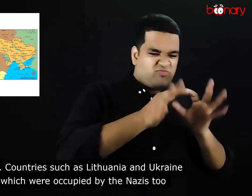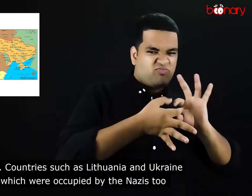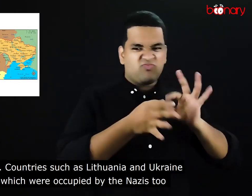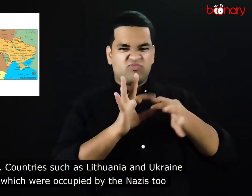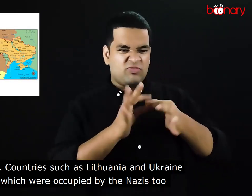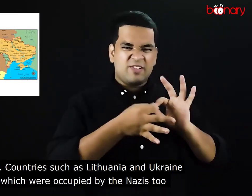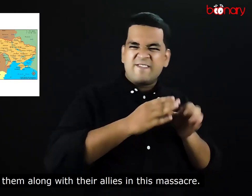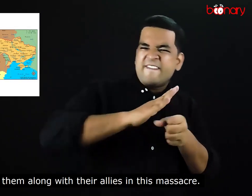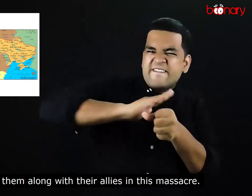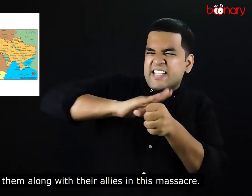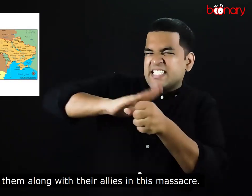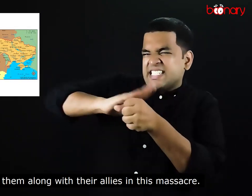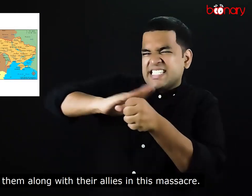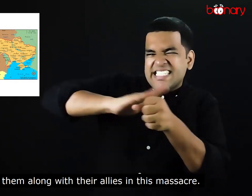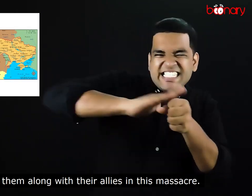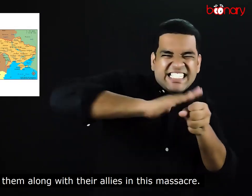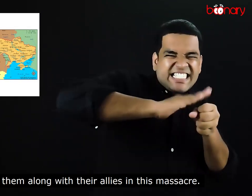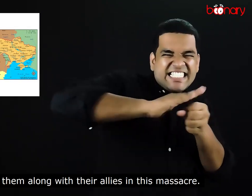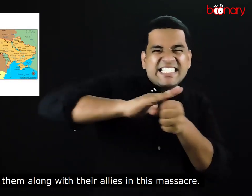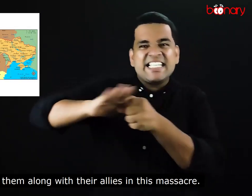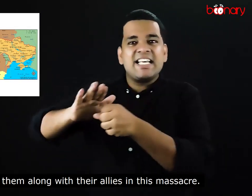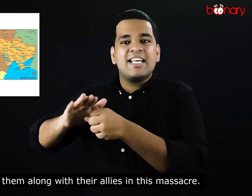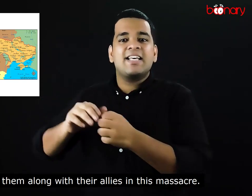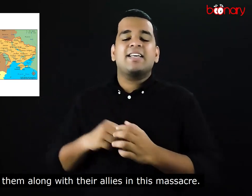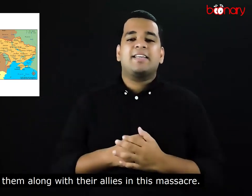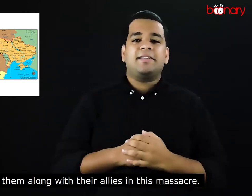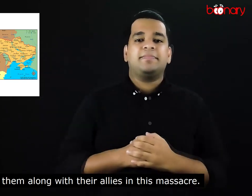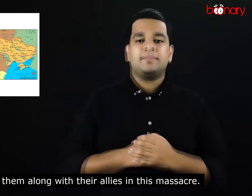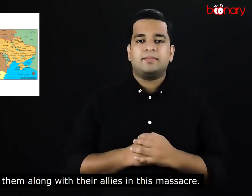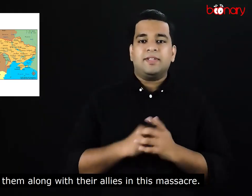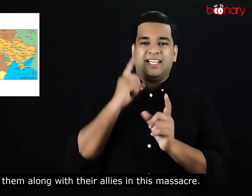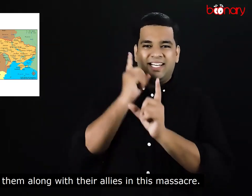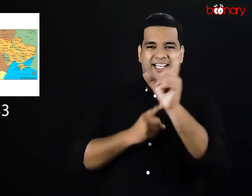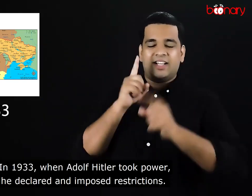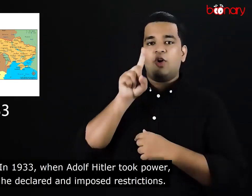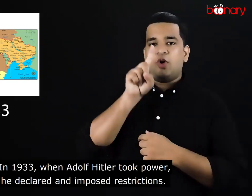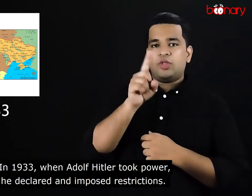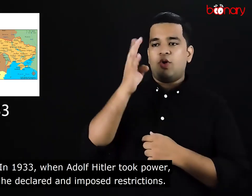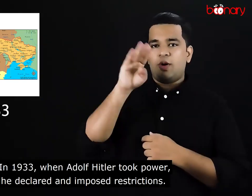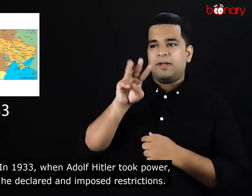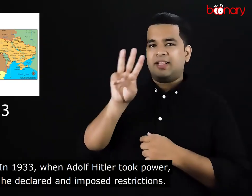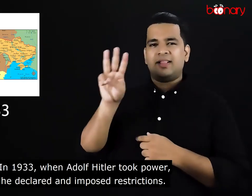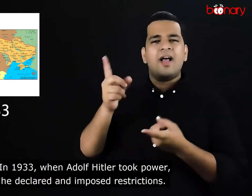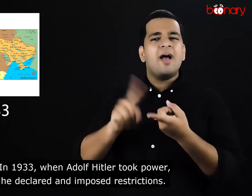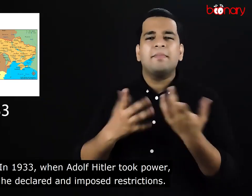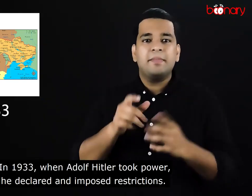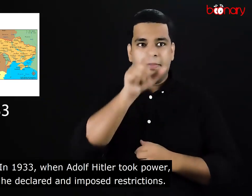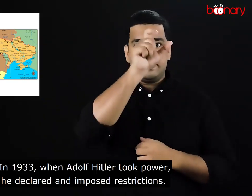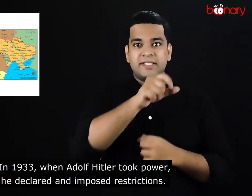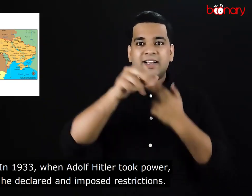Nazis, too assisted them along with their allies in this massacre. In 1933, when